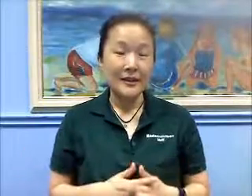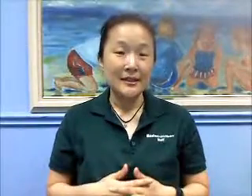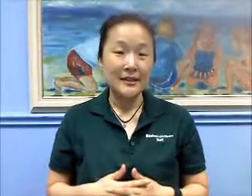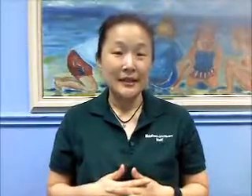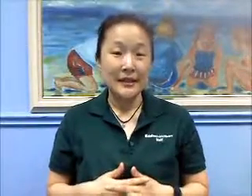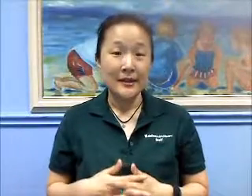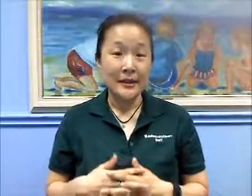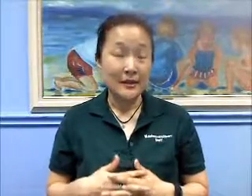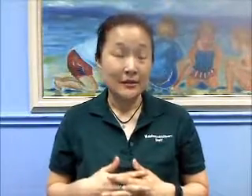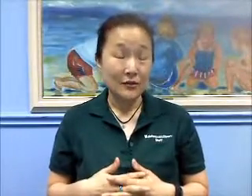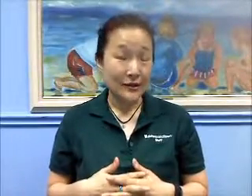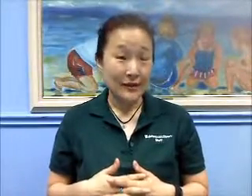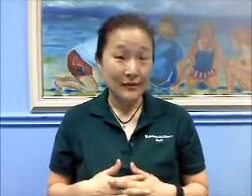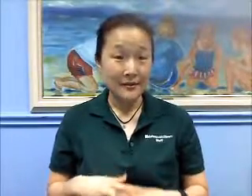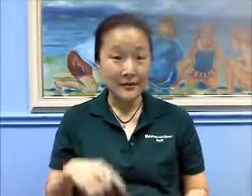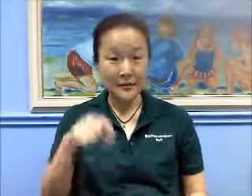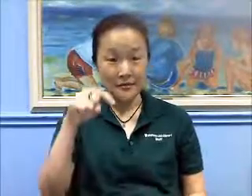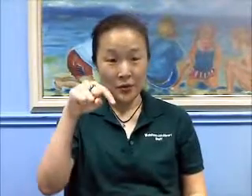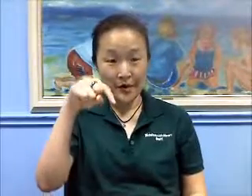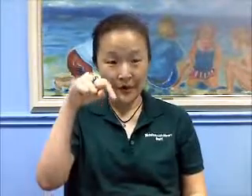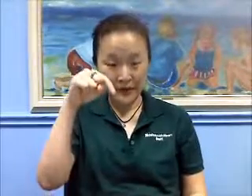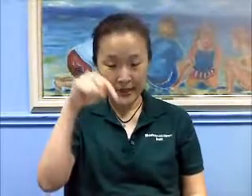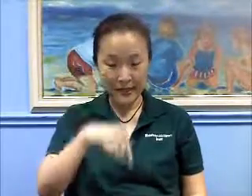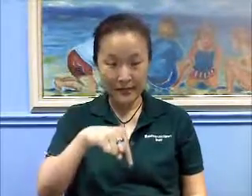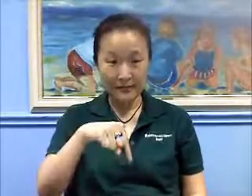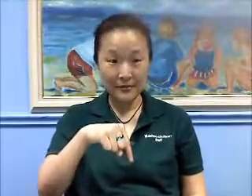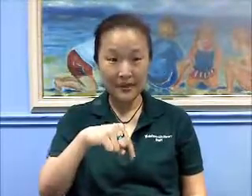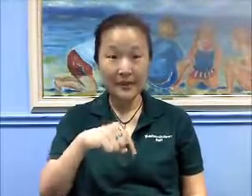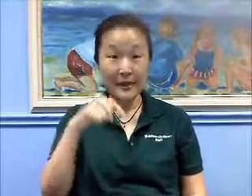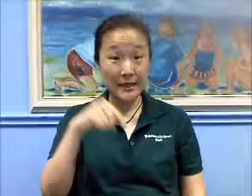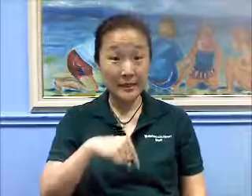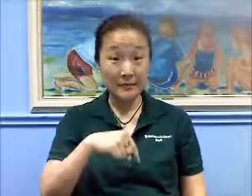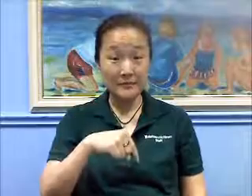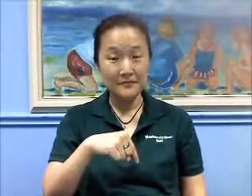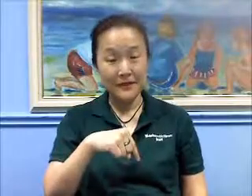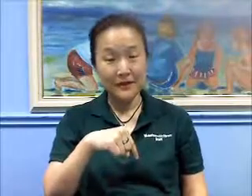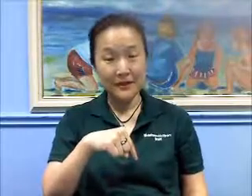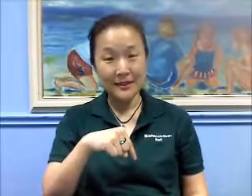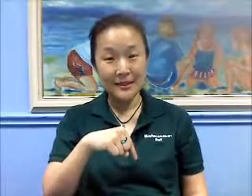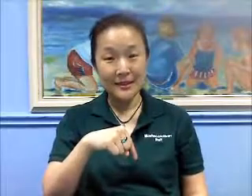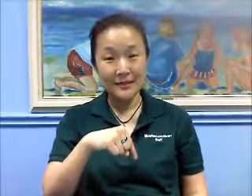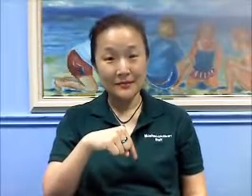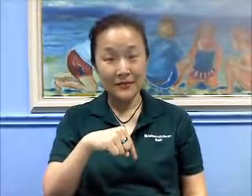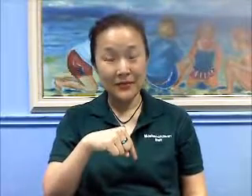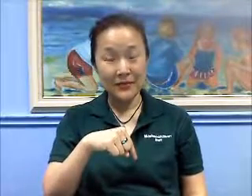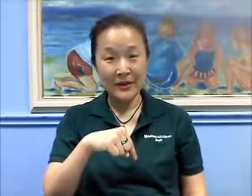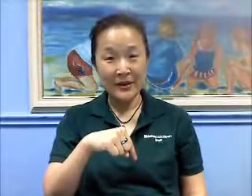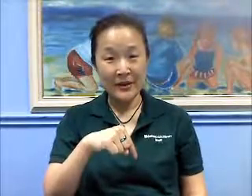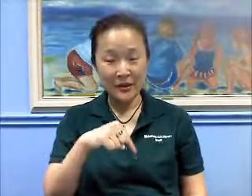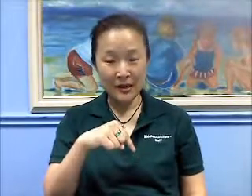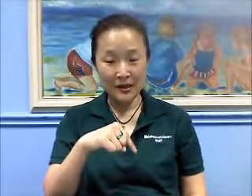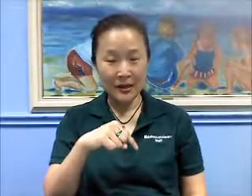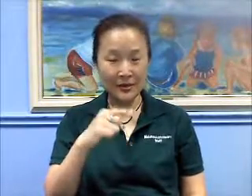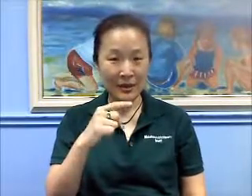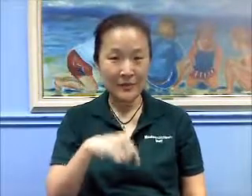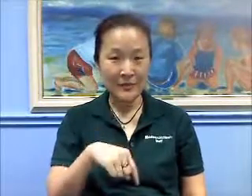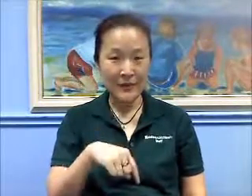you can say here or there. You can do point down here to say here. I saw this sign from my grandmother a lot of times when I was